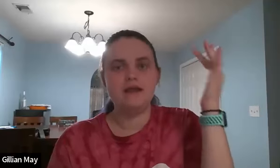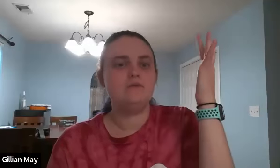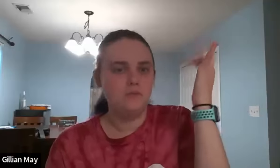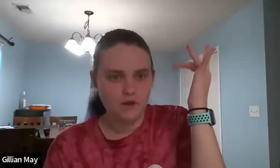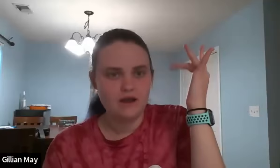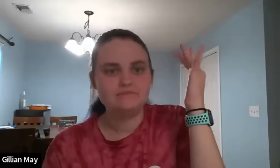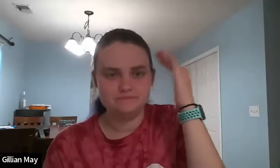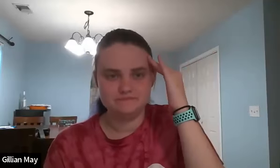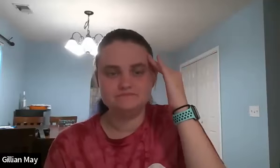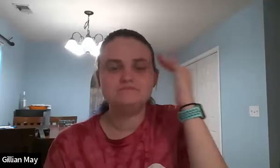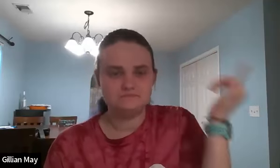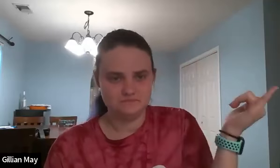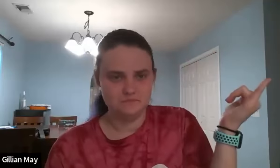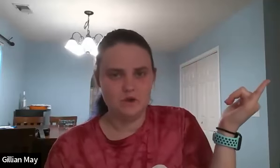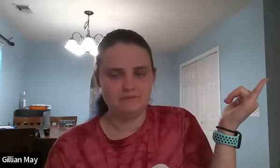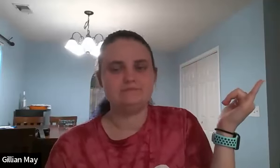Why? Mm-hmm. Why?